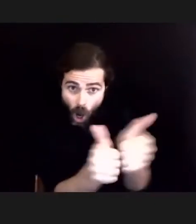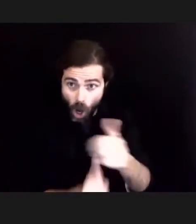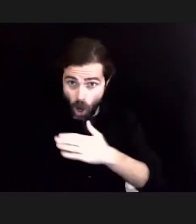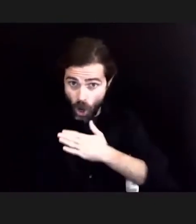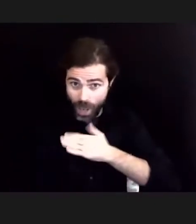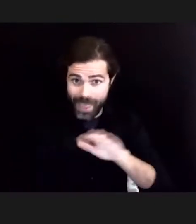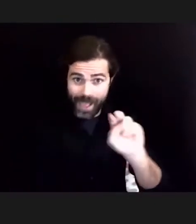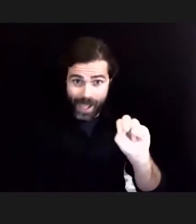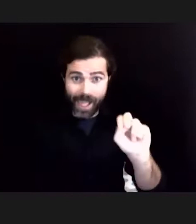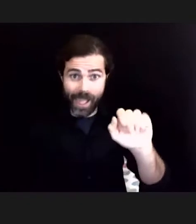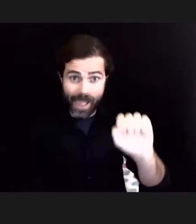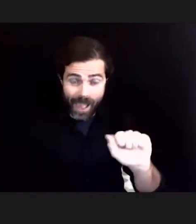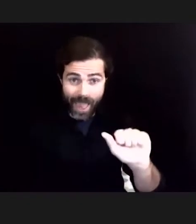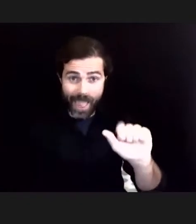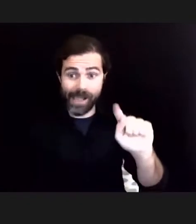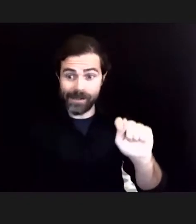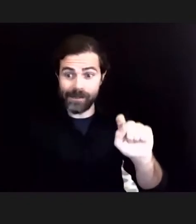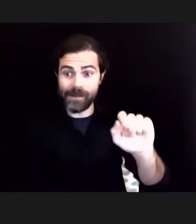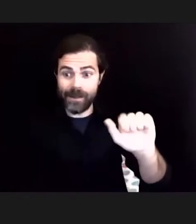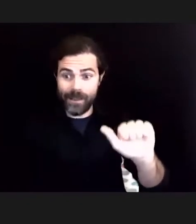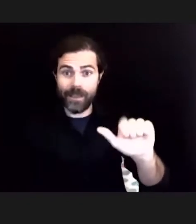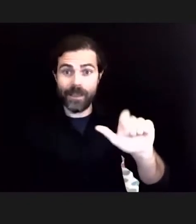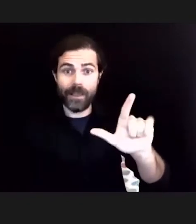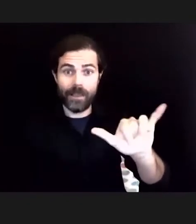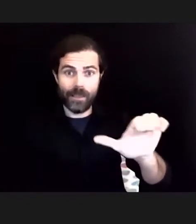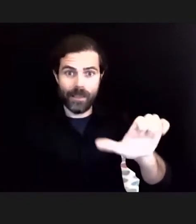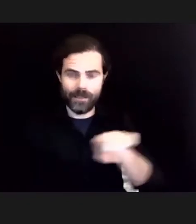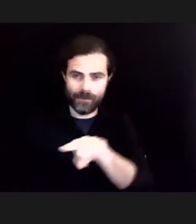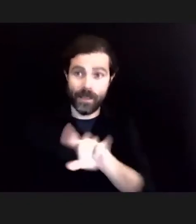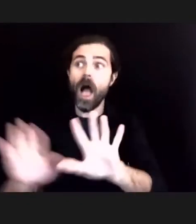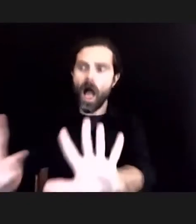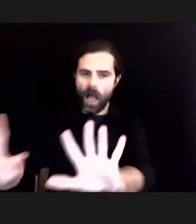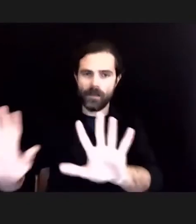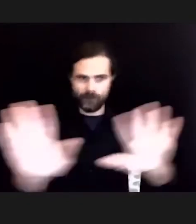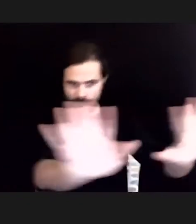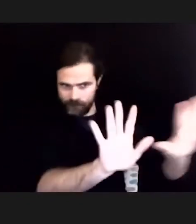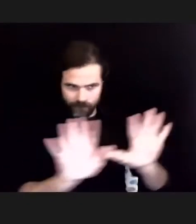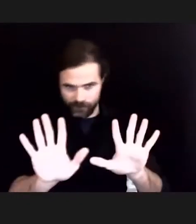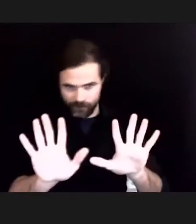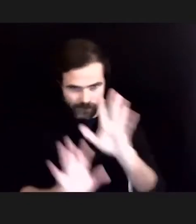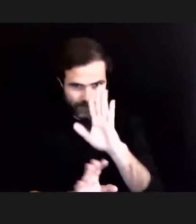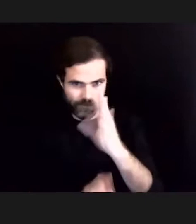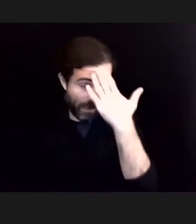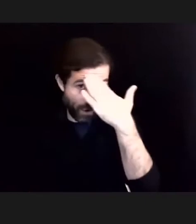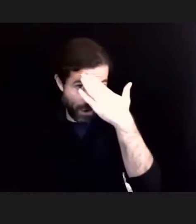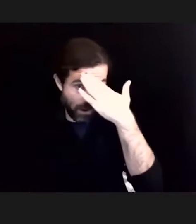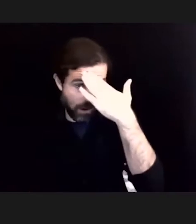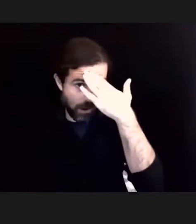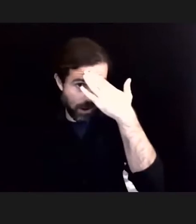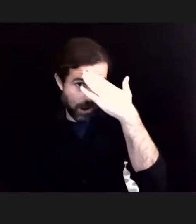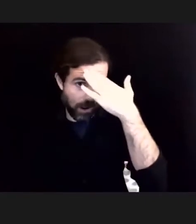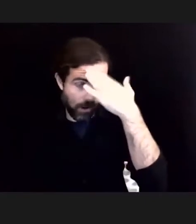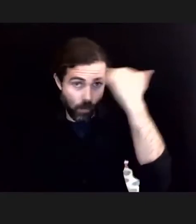you all very much. Oh, just a moment, the date. When will the map be able